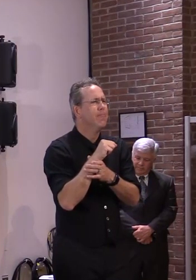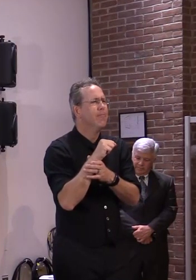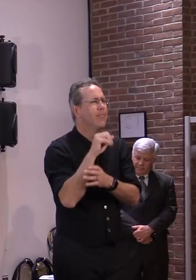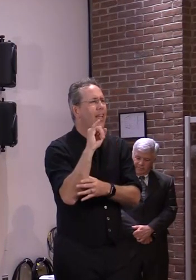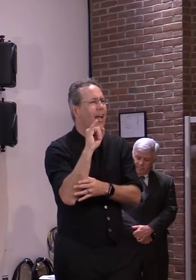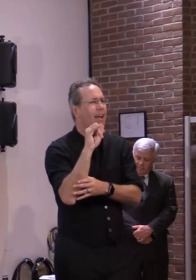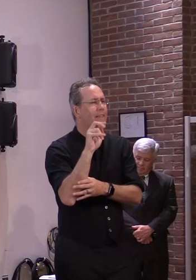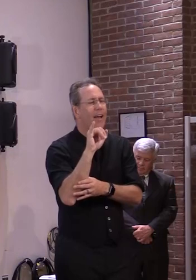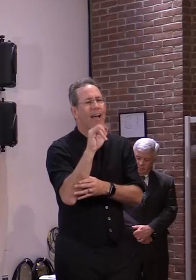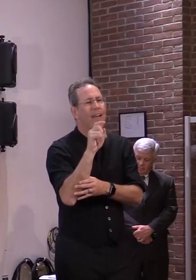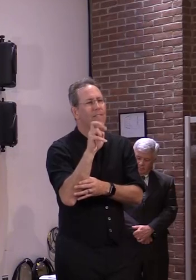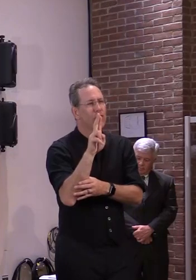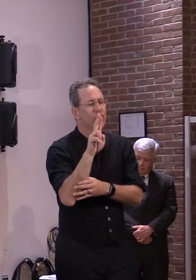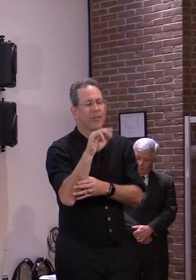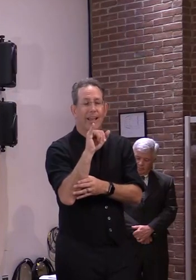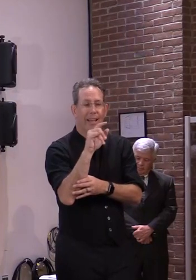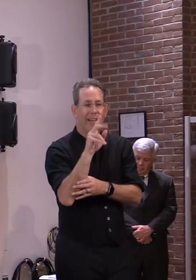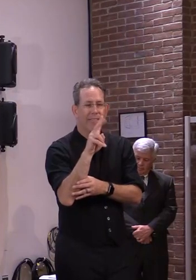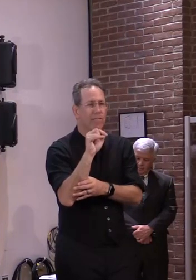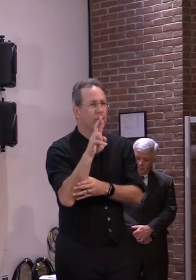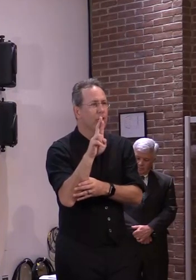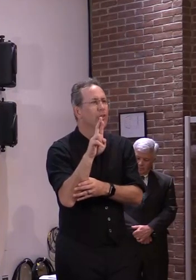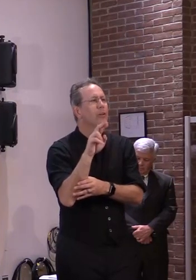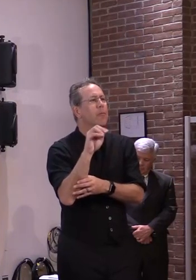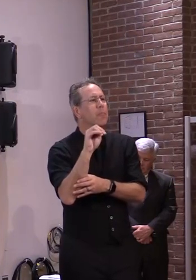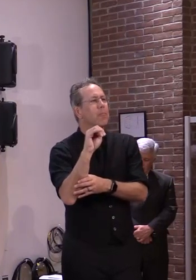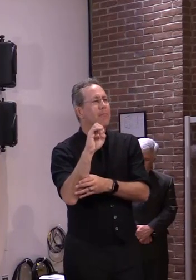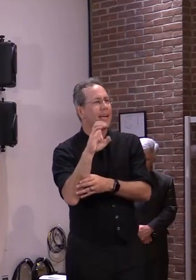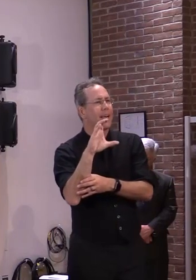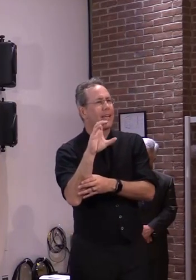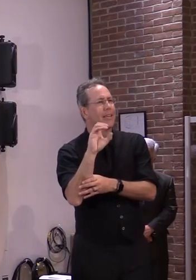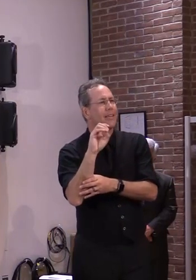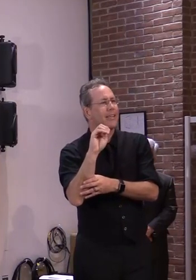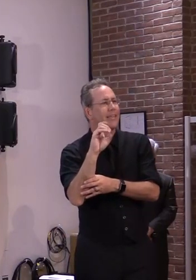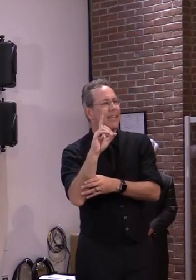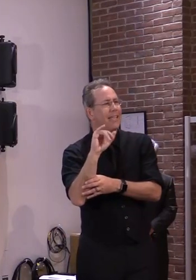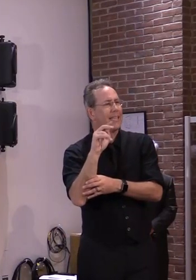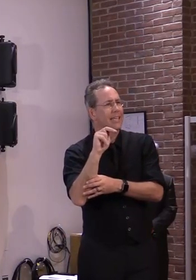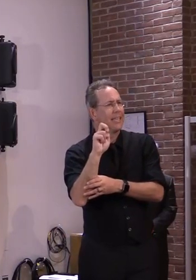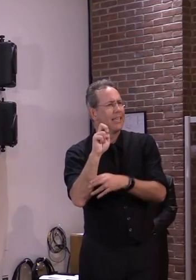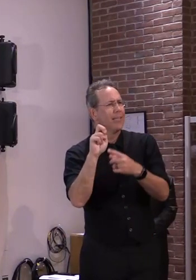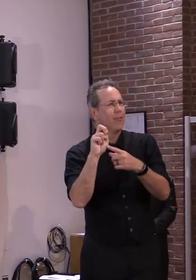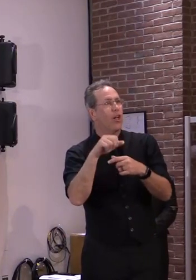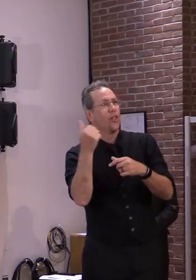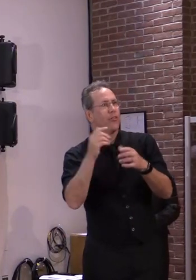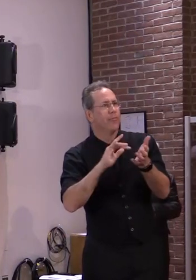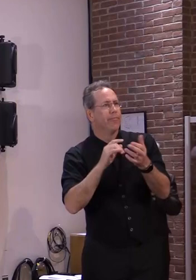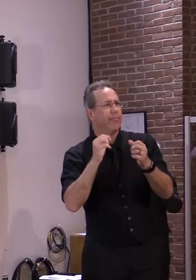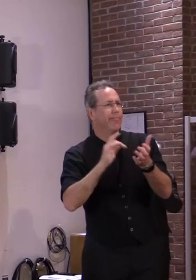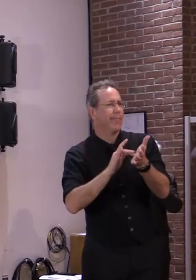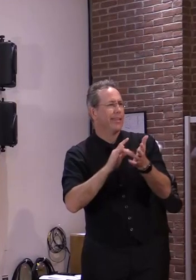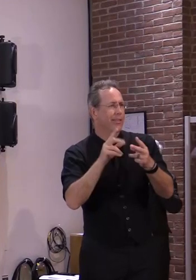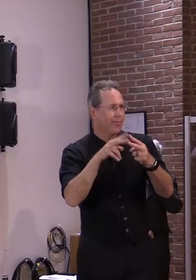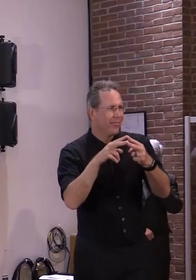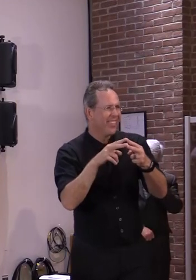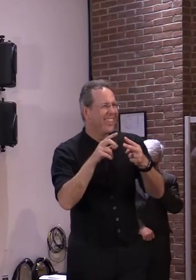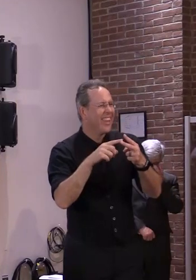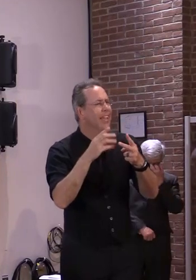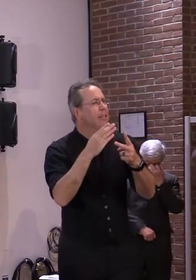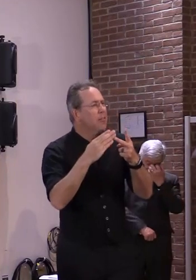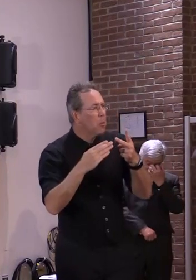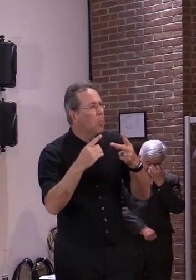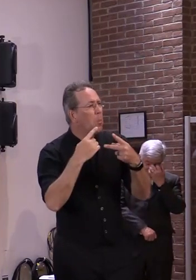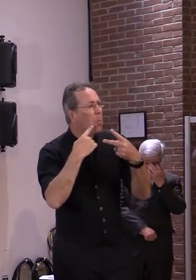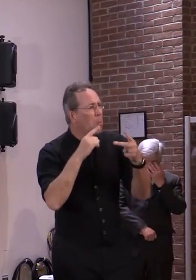of the data out there is anecdotal or comes from smaller studies. When you start looking at some of the clinical trials that have